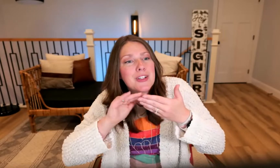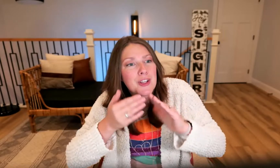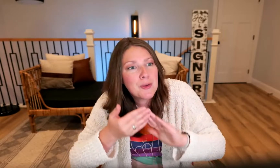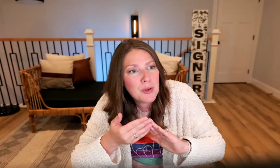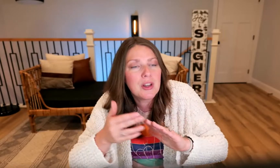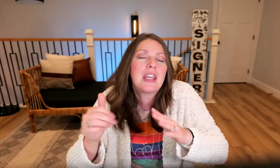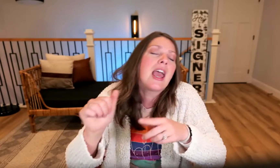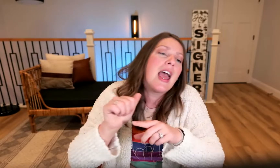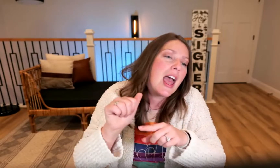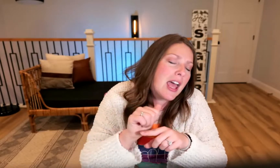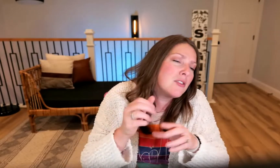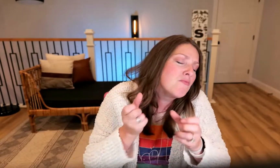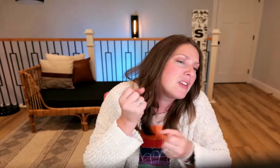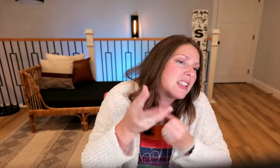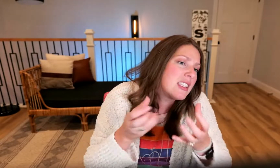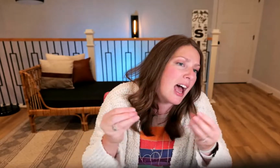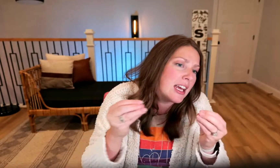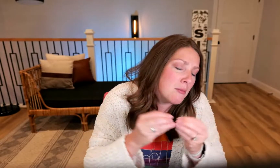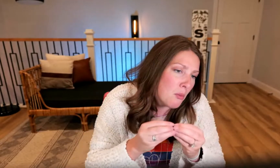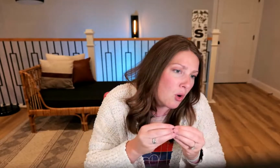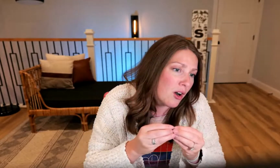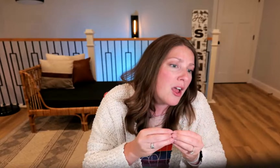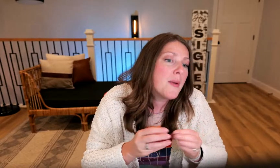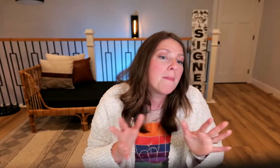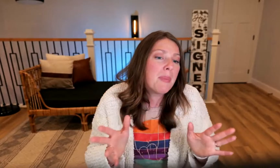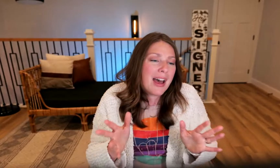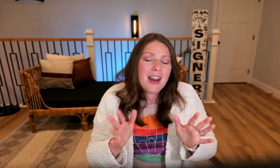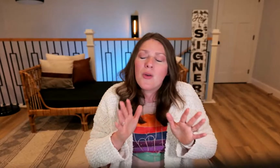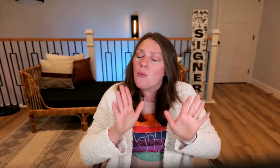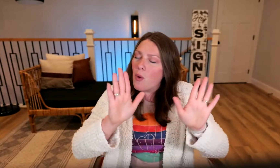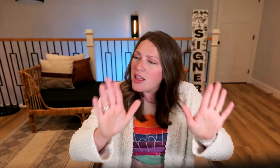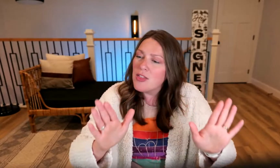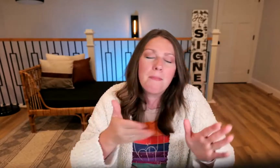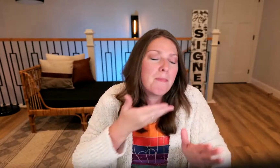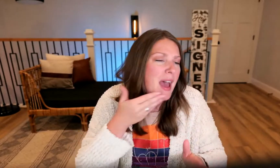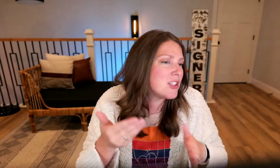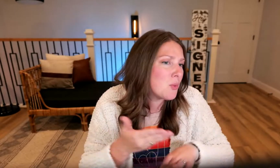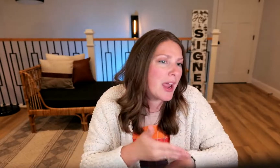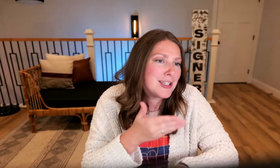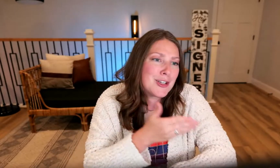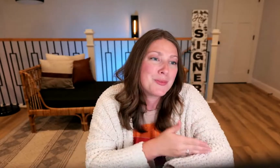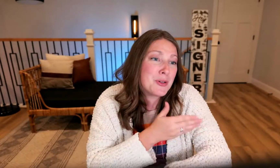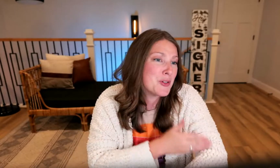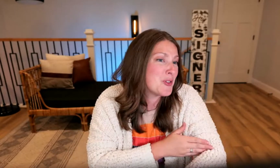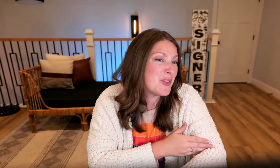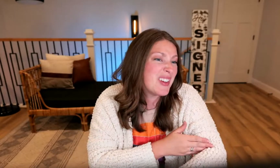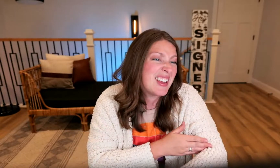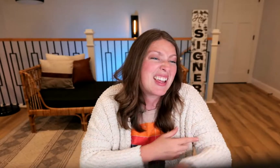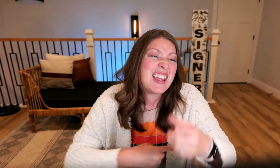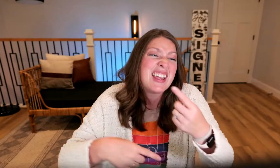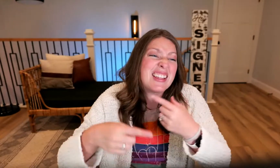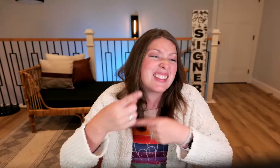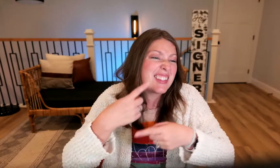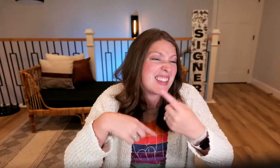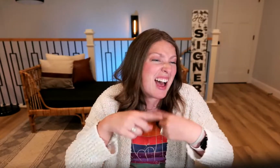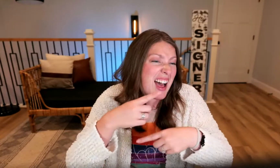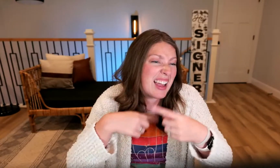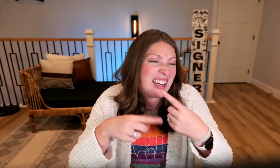the community and sign more. But what the best way to improve is